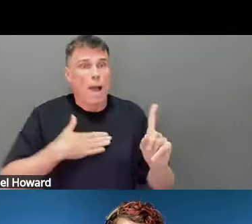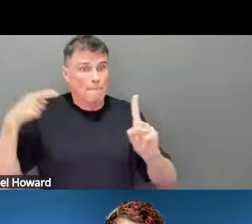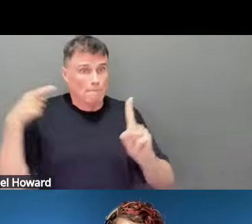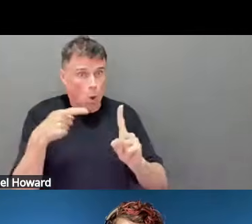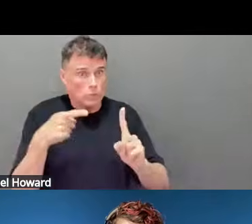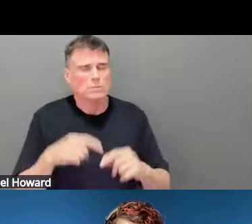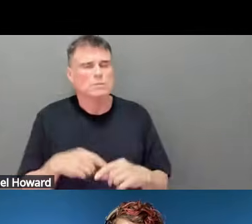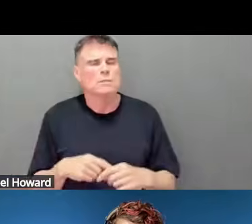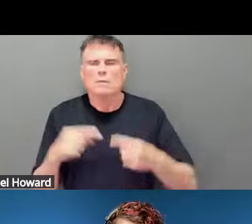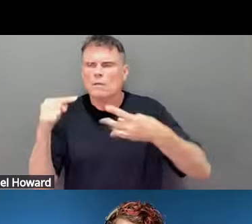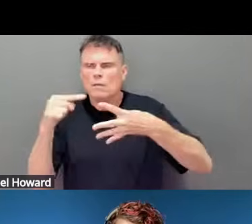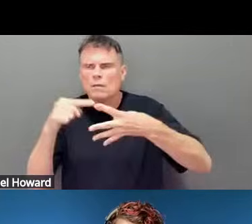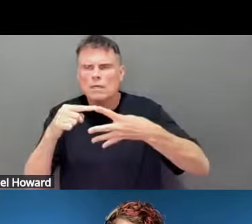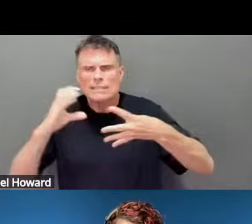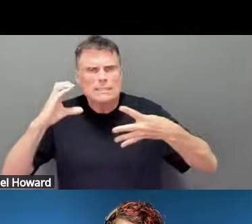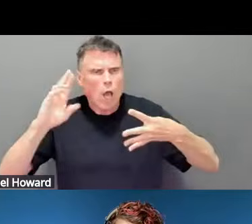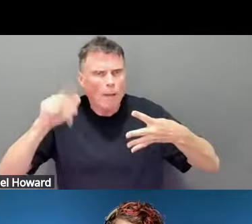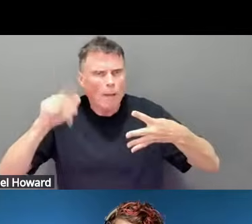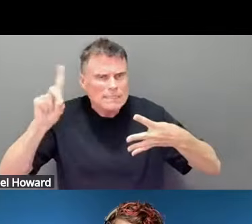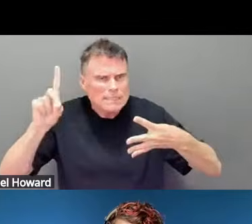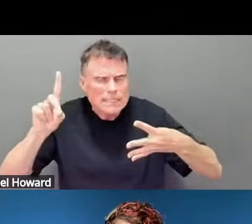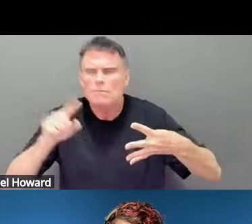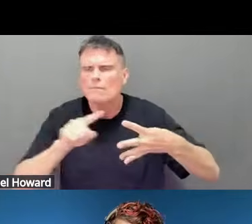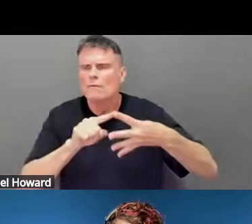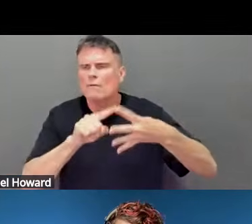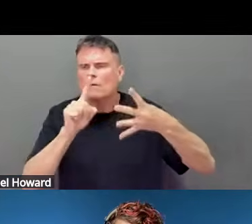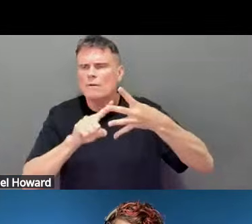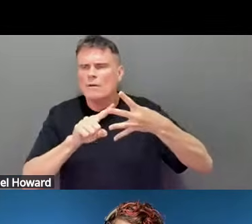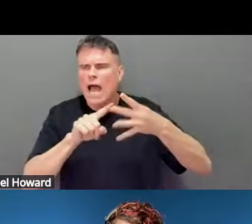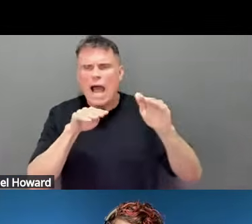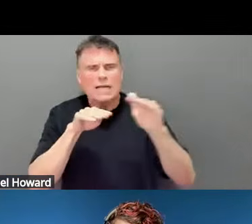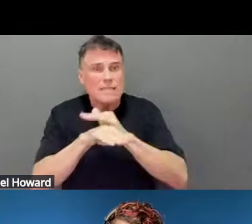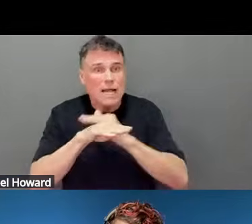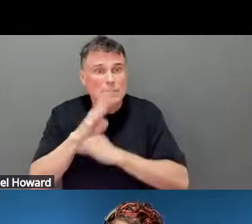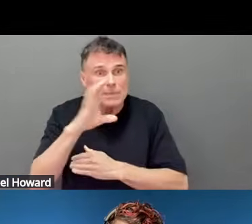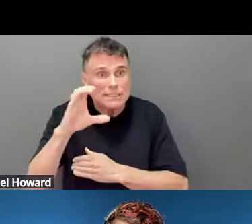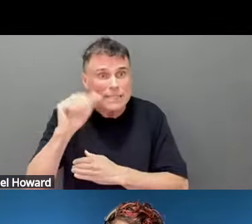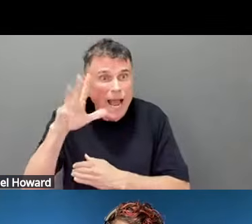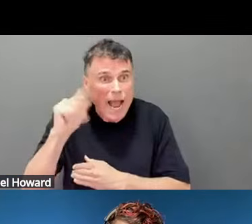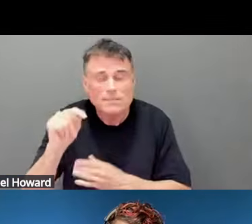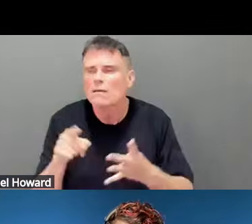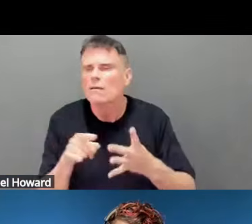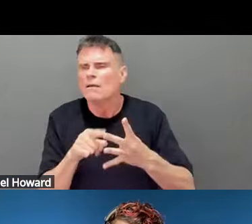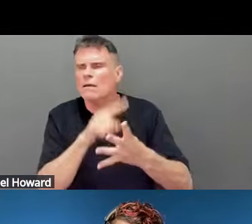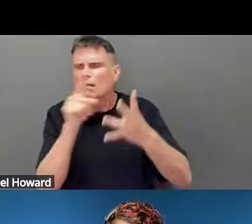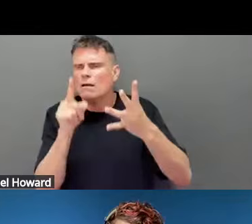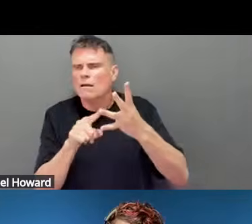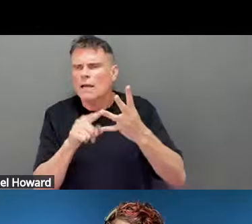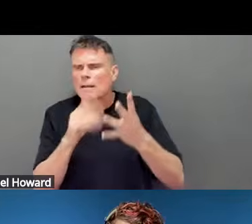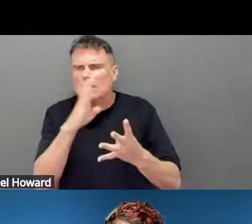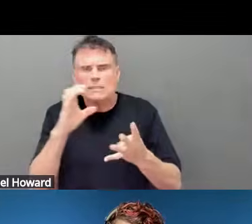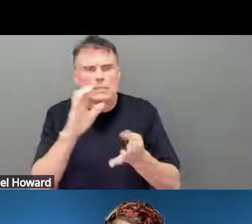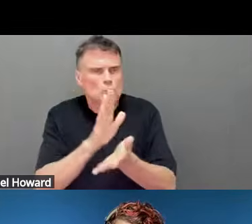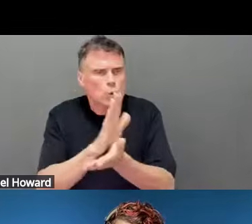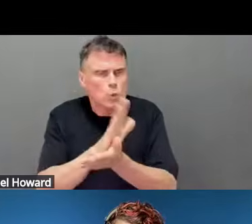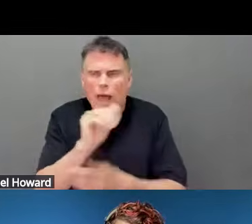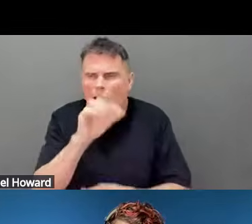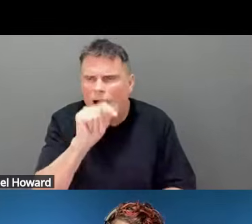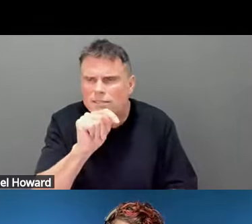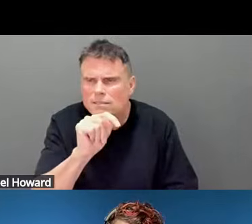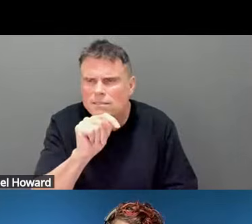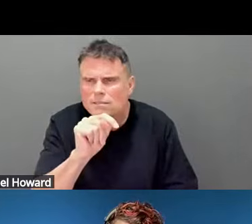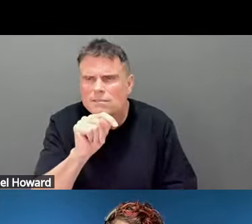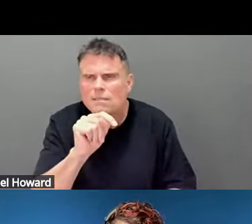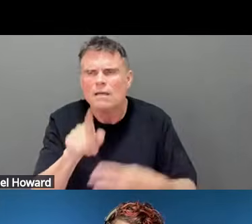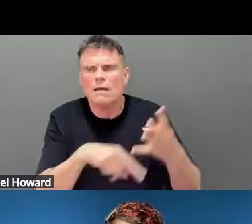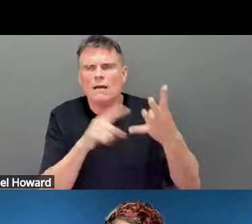okay. And so my final points are this. You have the CRPD, you have the Accessible BC Act, you have